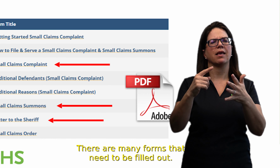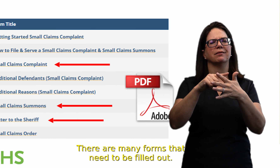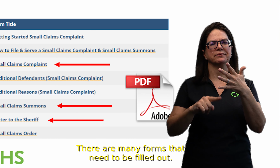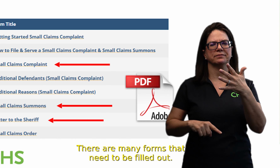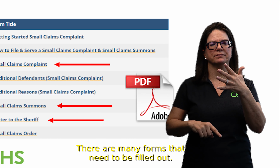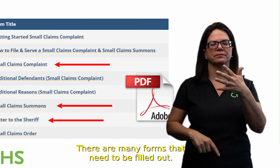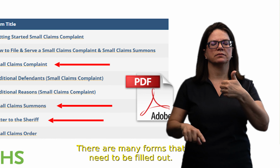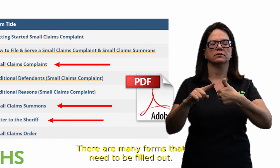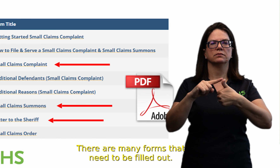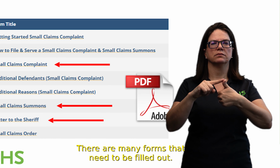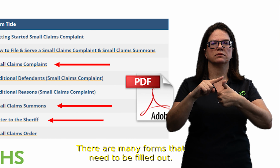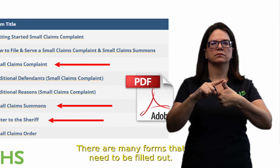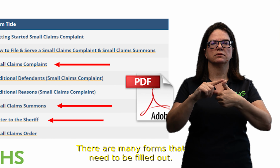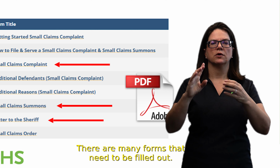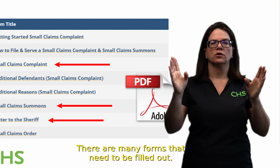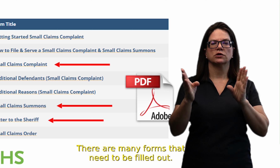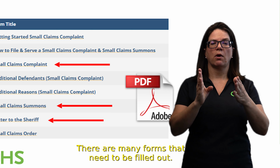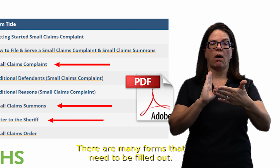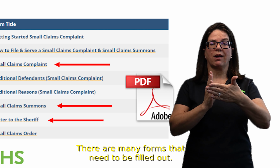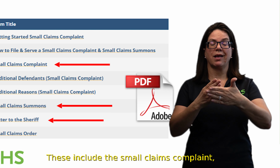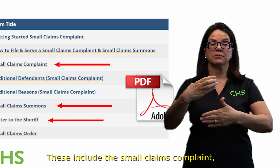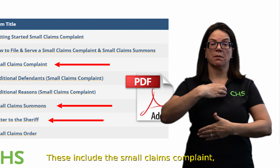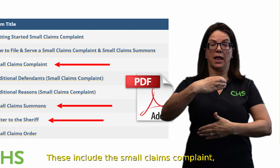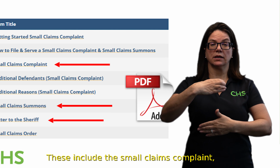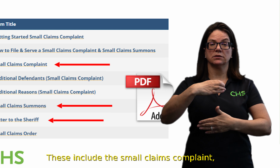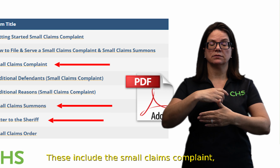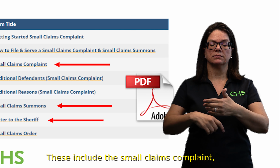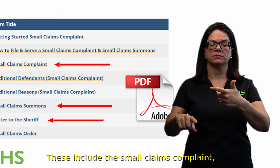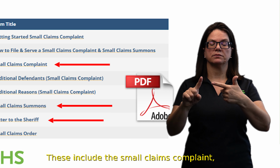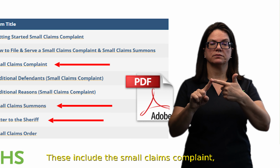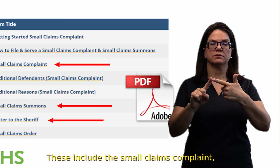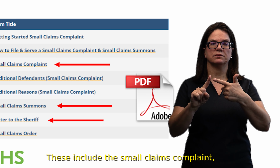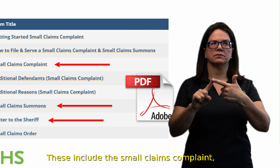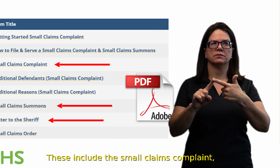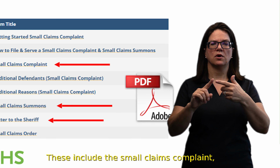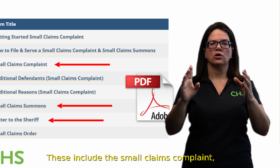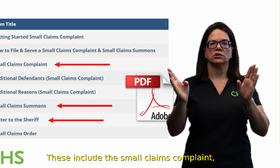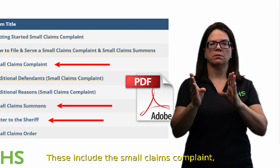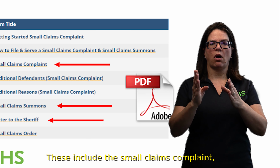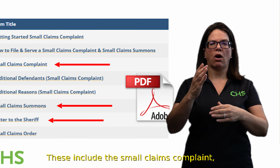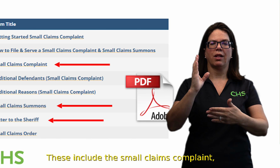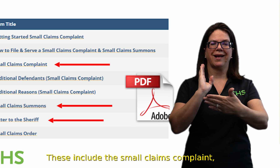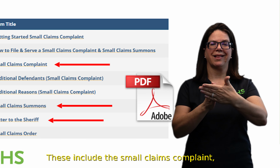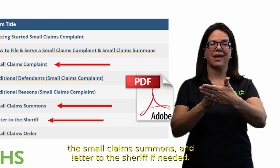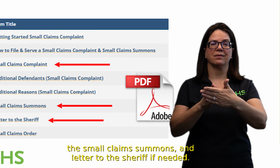There are many forms that need to be filled out. These include the Small Claims Complaint, the Small